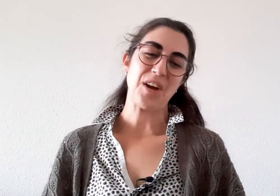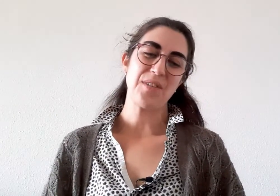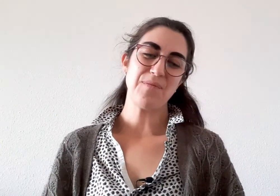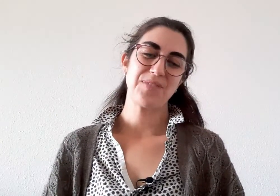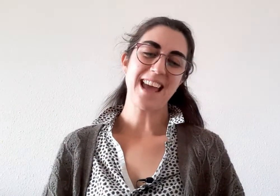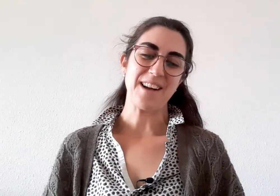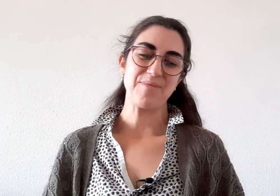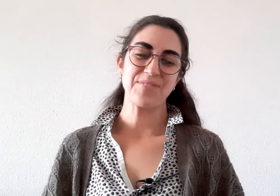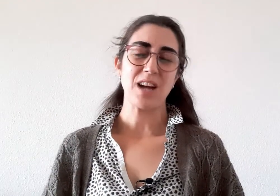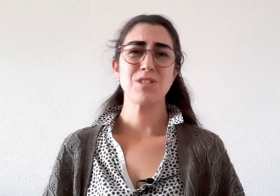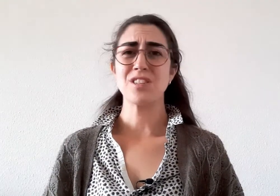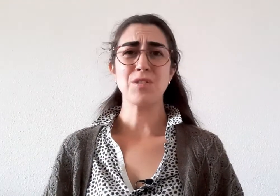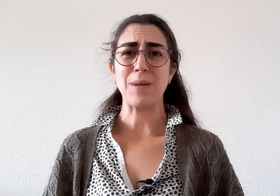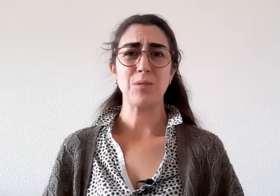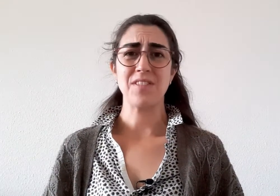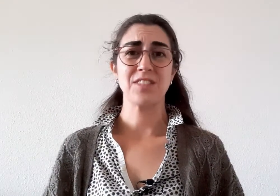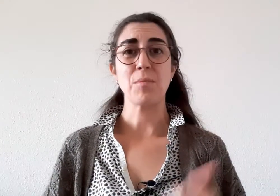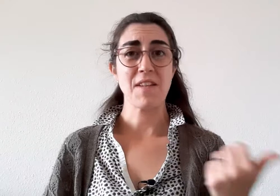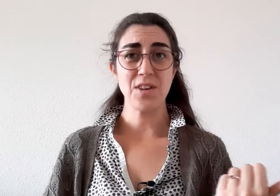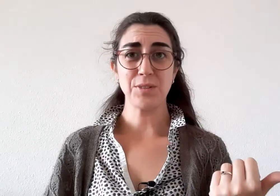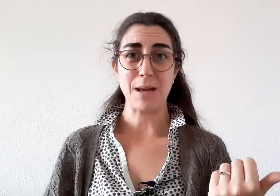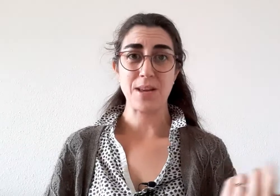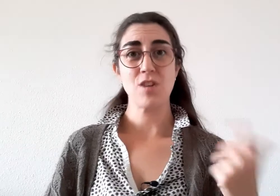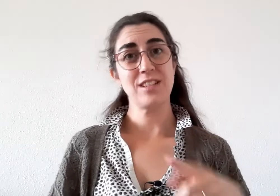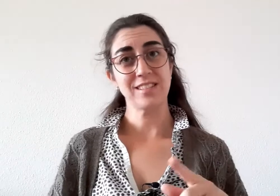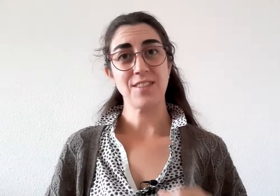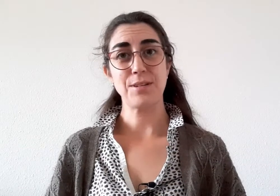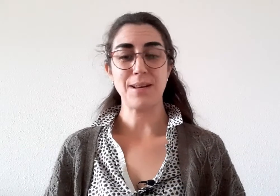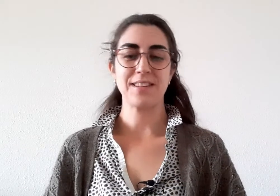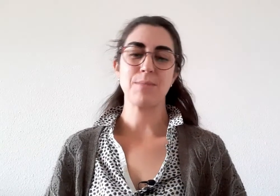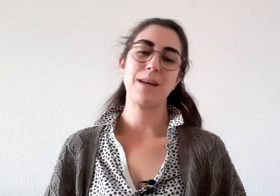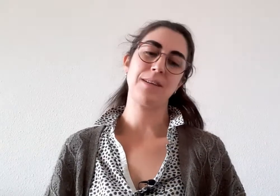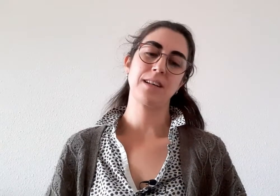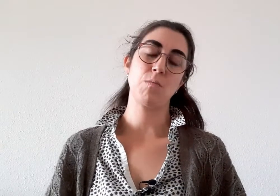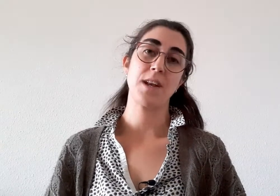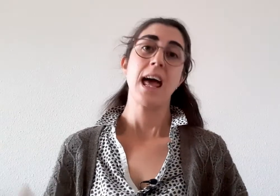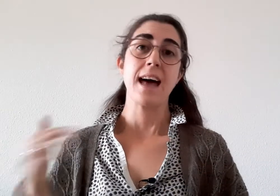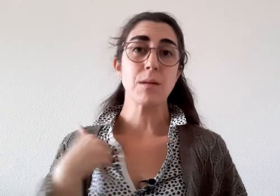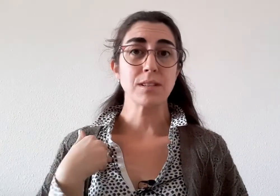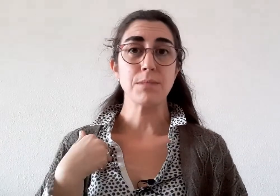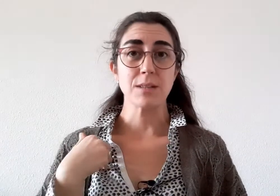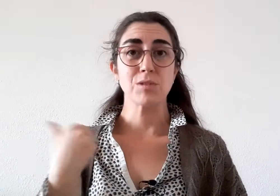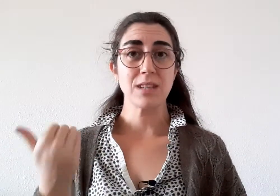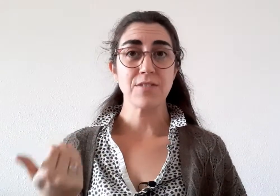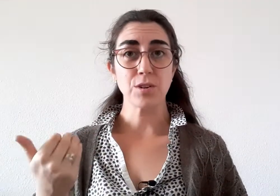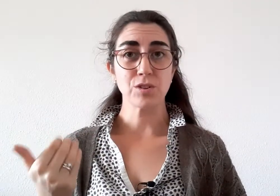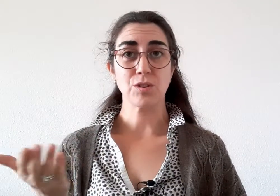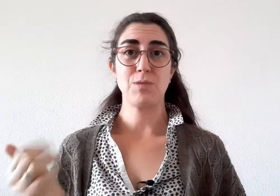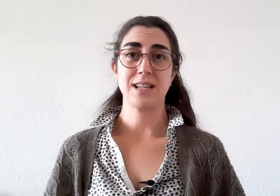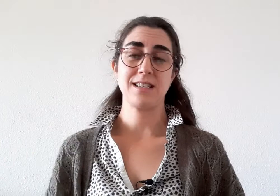So yeah, I wish I'd known about all of this for my first baby. I only discovered it by the time I had my second one. And I was somebody that was really focused on communicating with